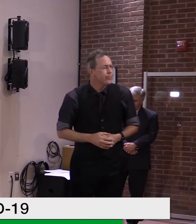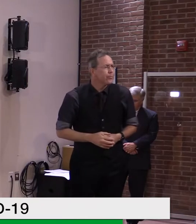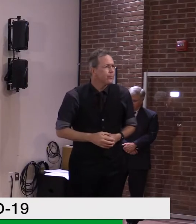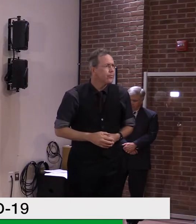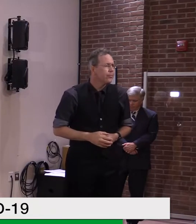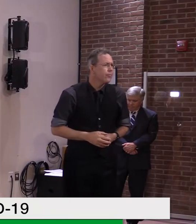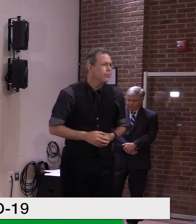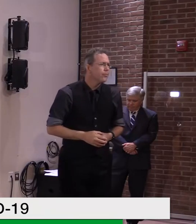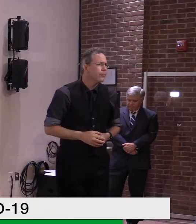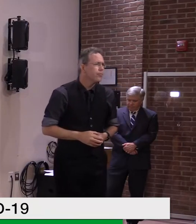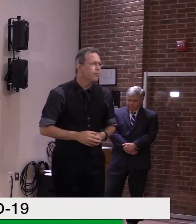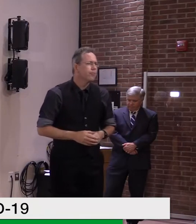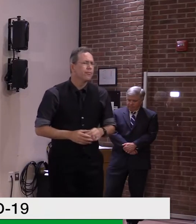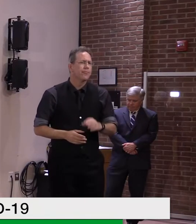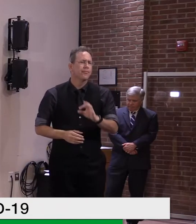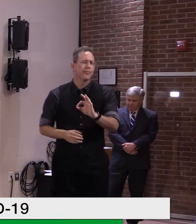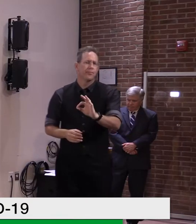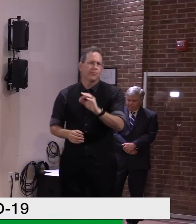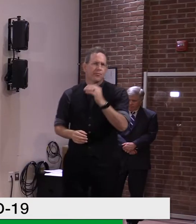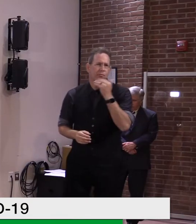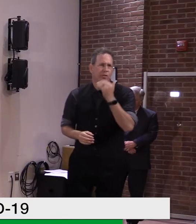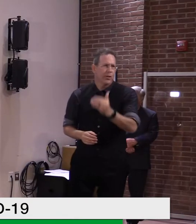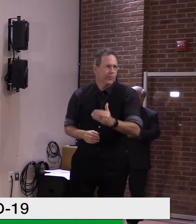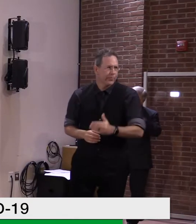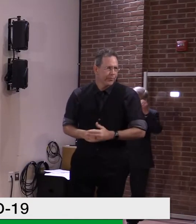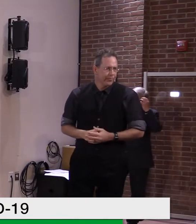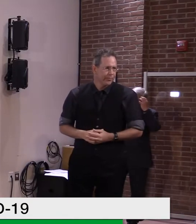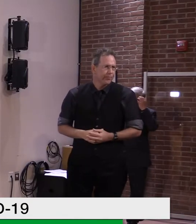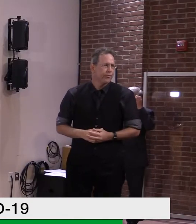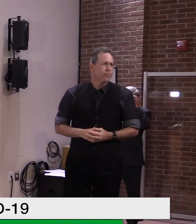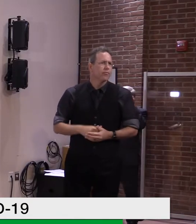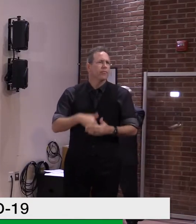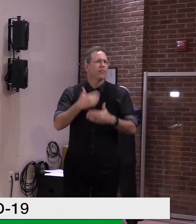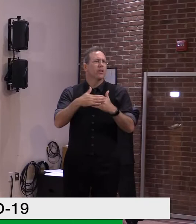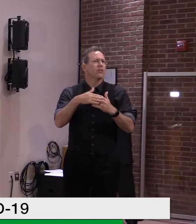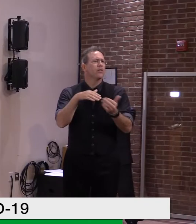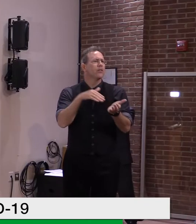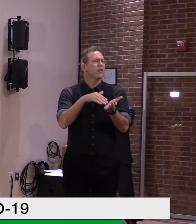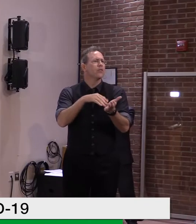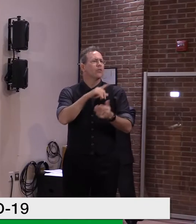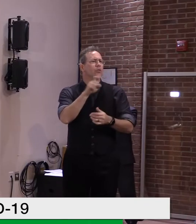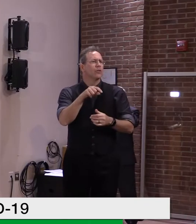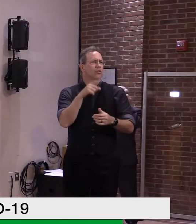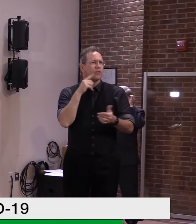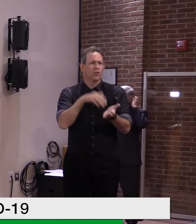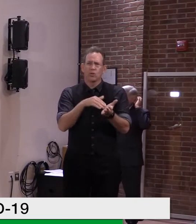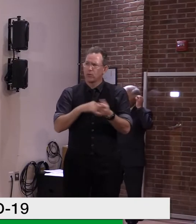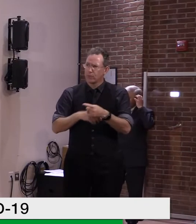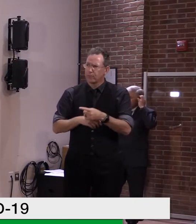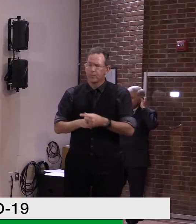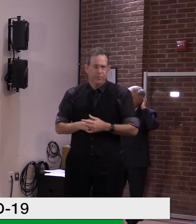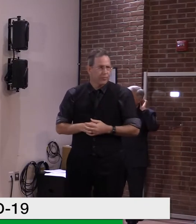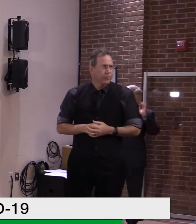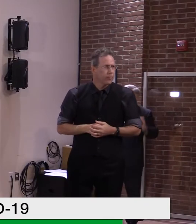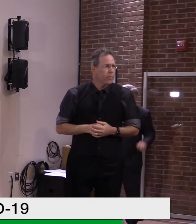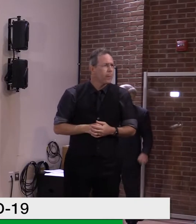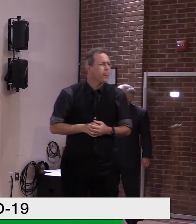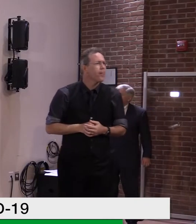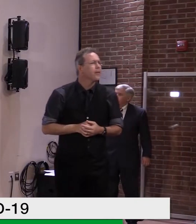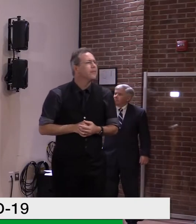Thank you. And Commissioner Levine, it looks like we're going to get a new vaccine on the market that might